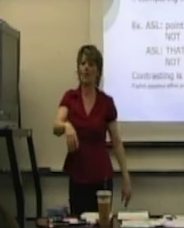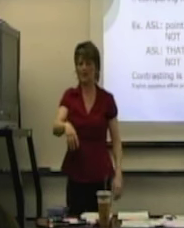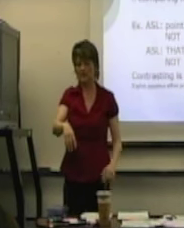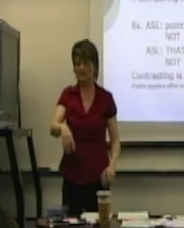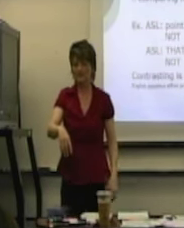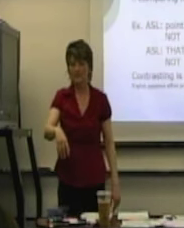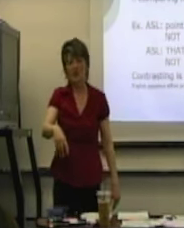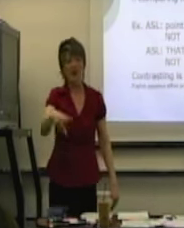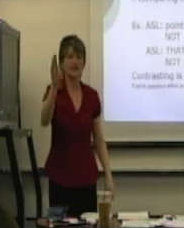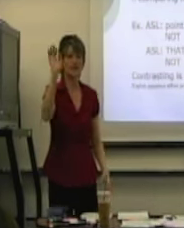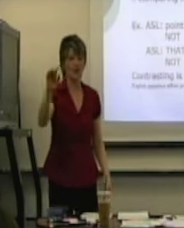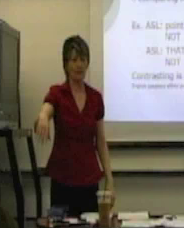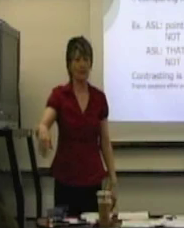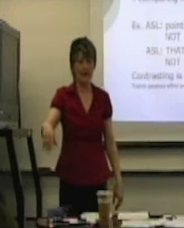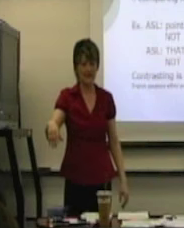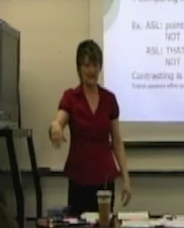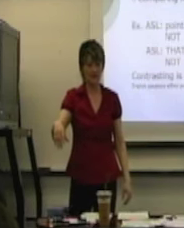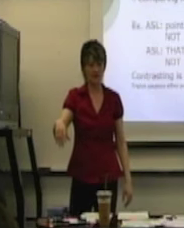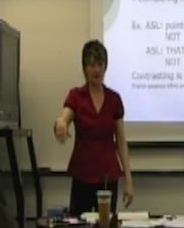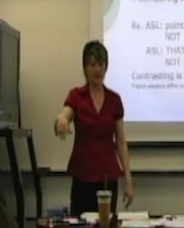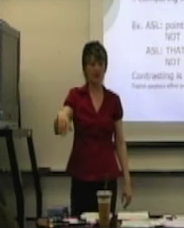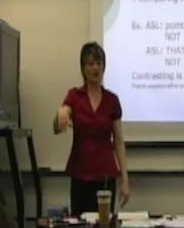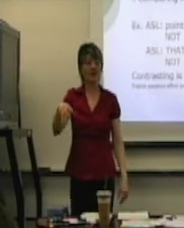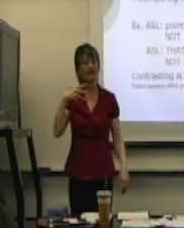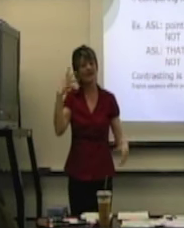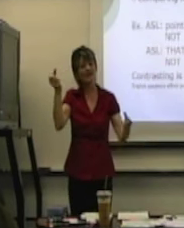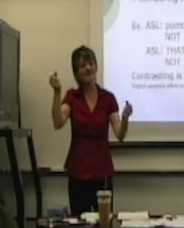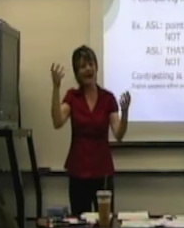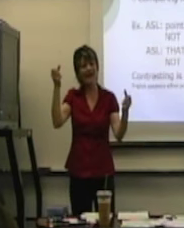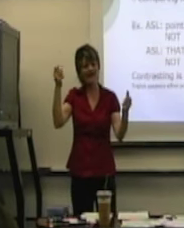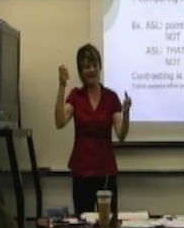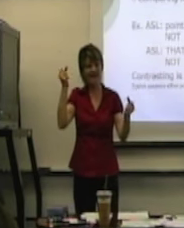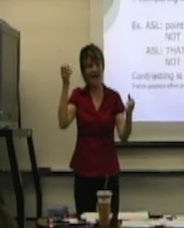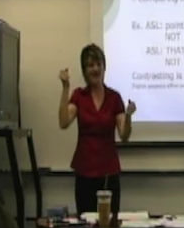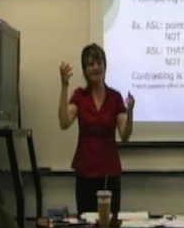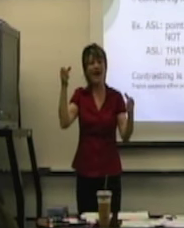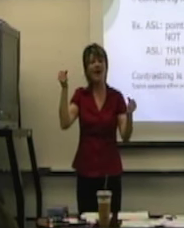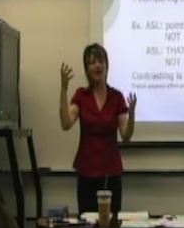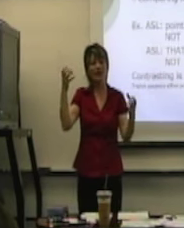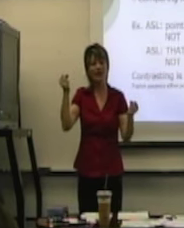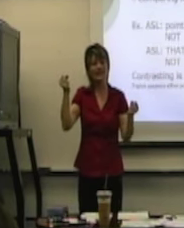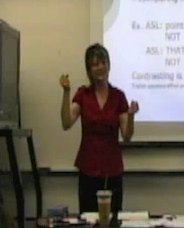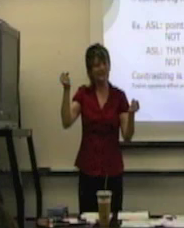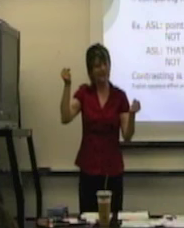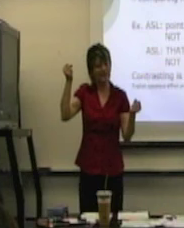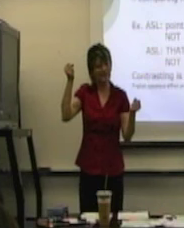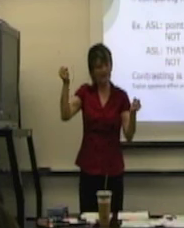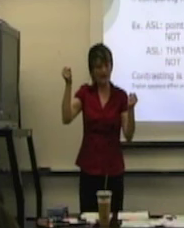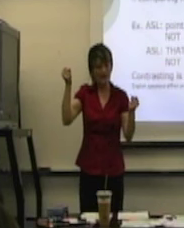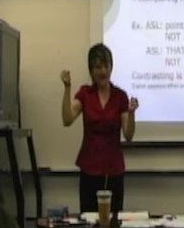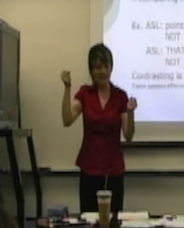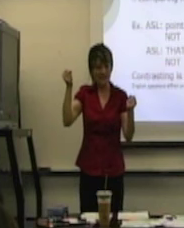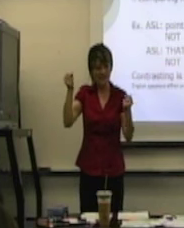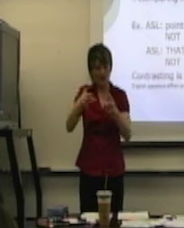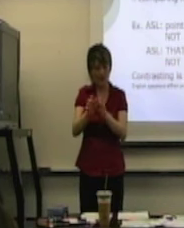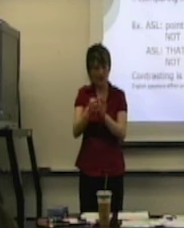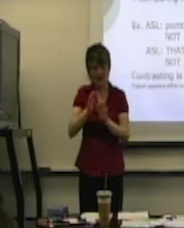normal. He walks at a normal pace. If we're going to sign it into ASL, sometimes as the interpreter, our